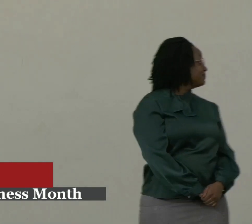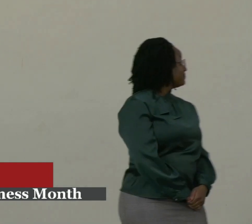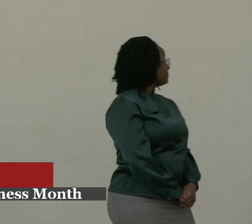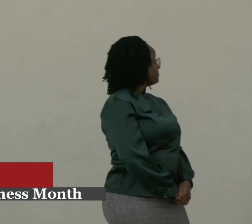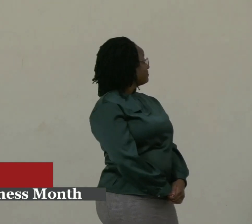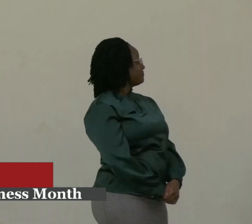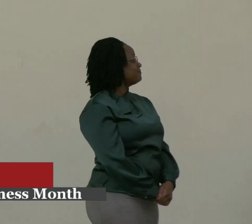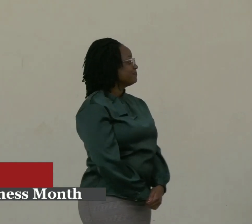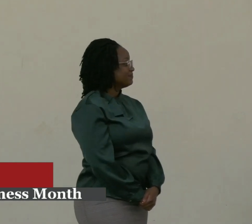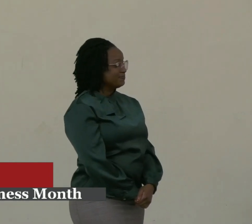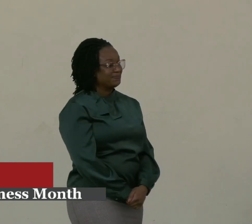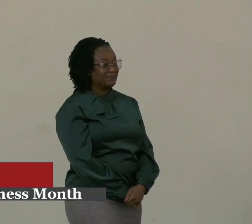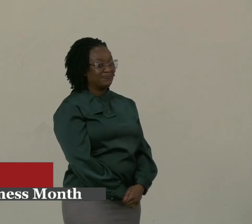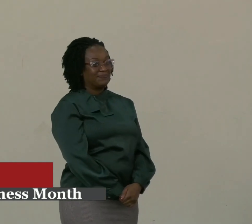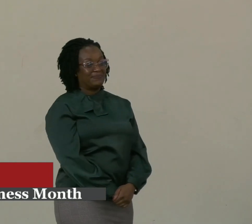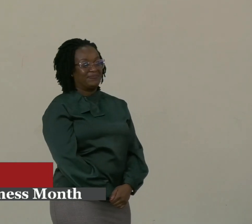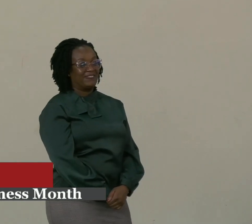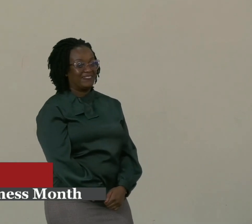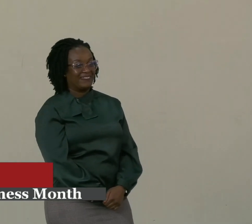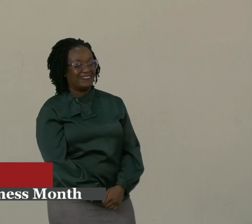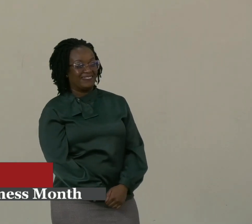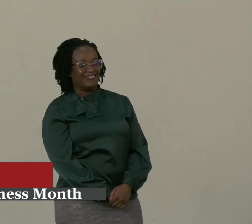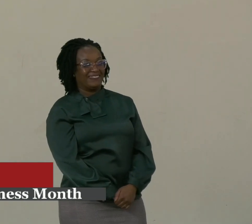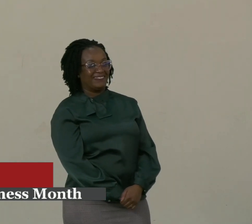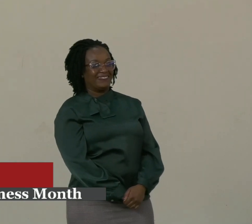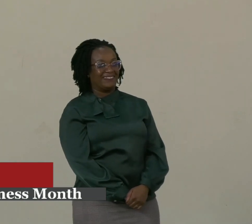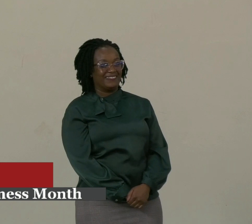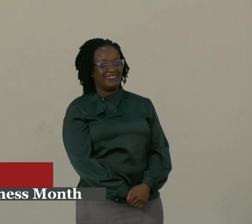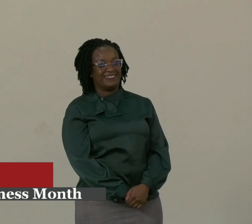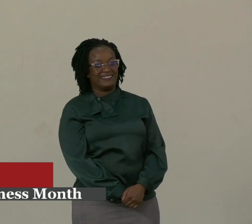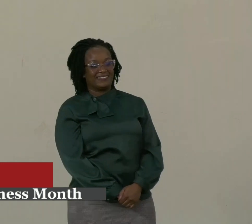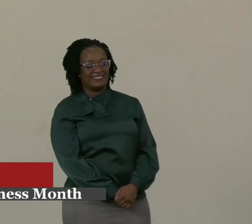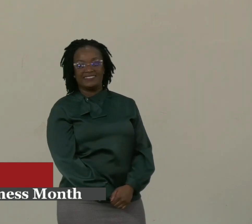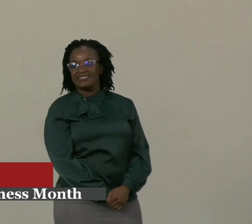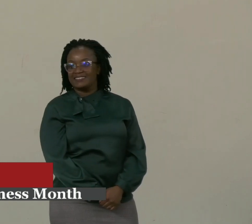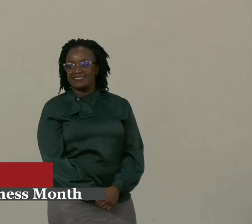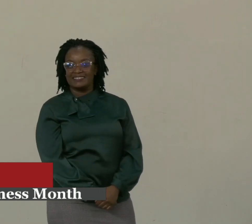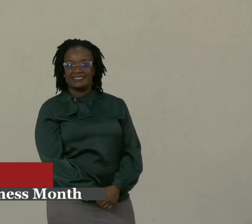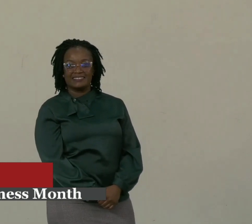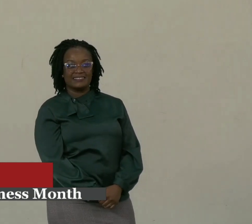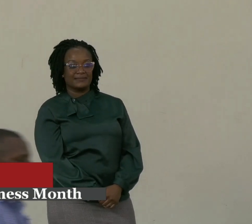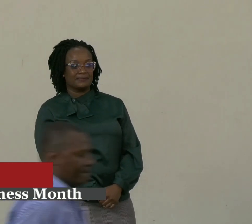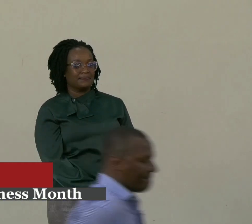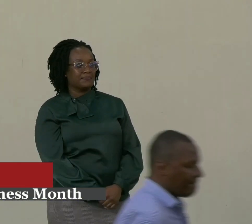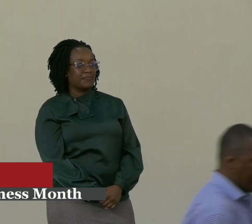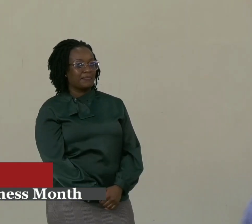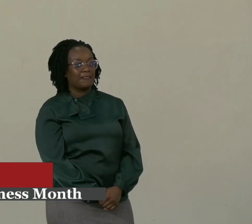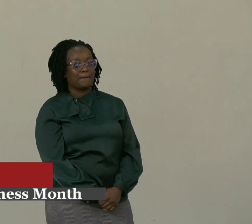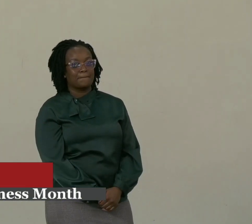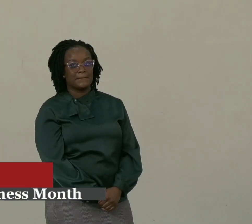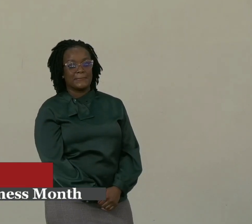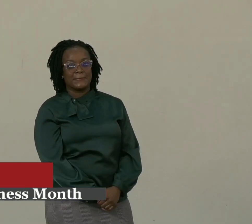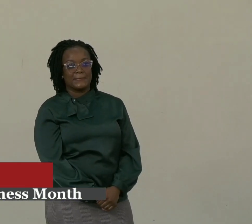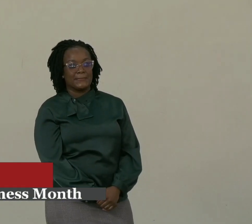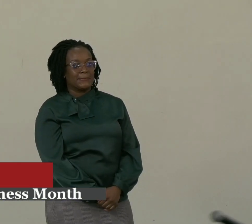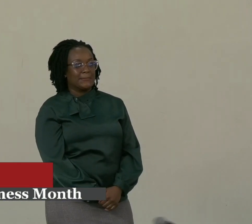the law of Kenya, whether it allows deaf people to drive or not. Maybe you want to respond?